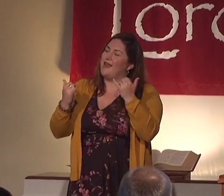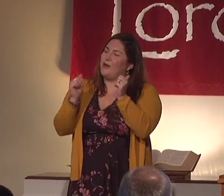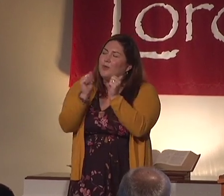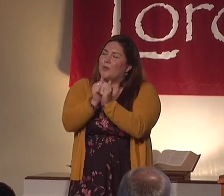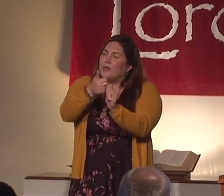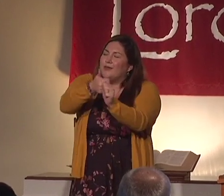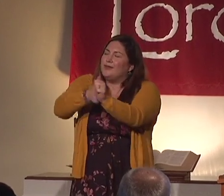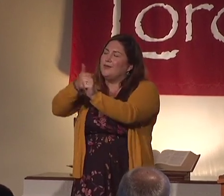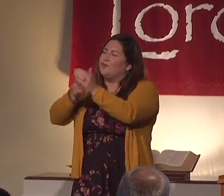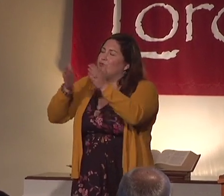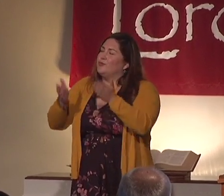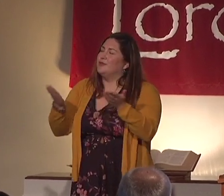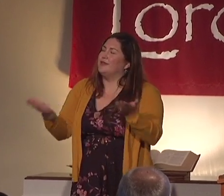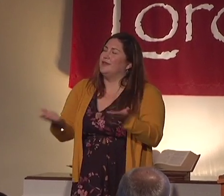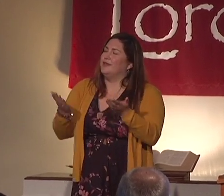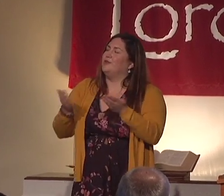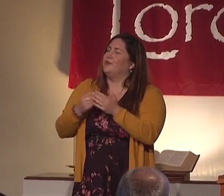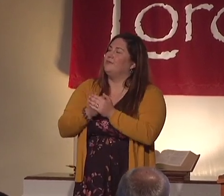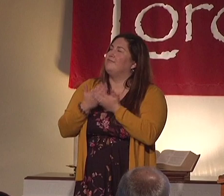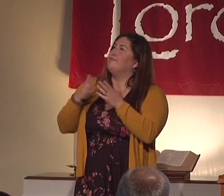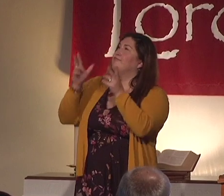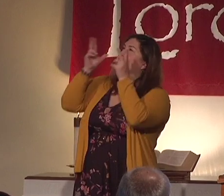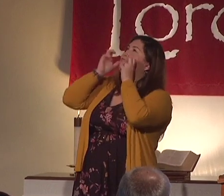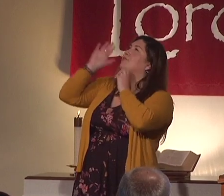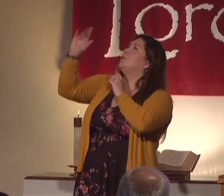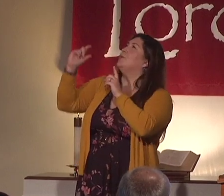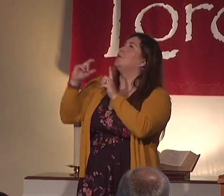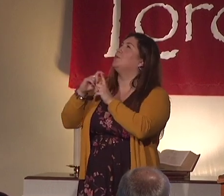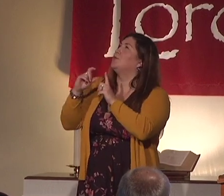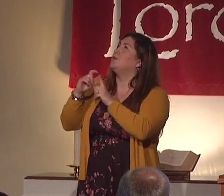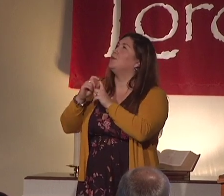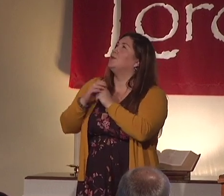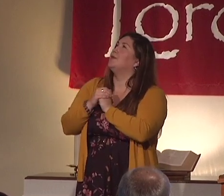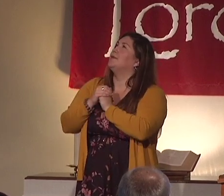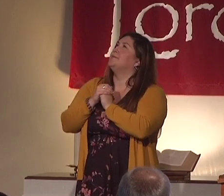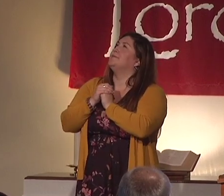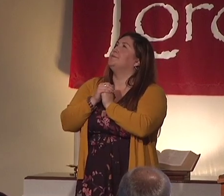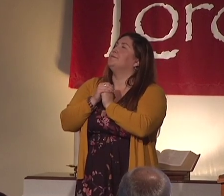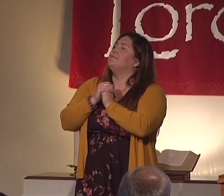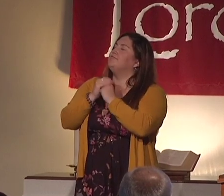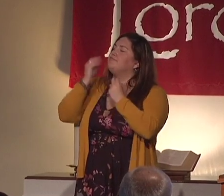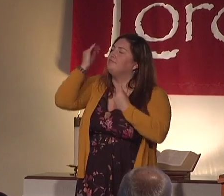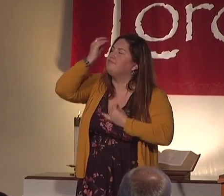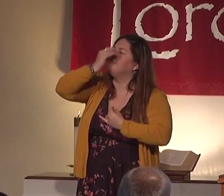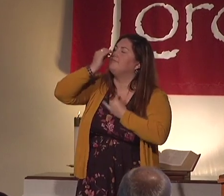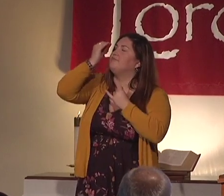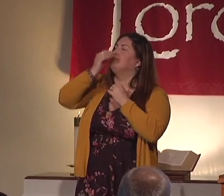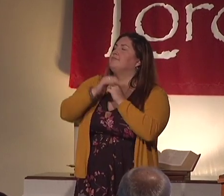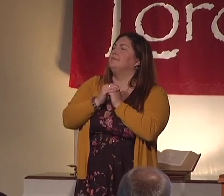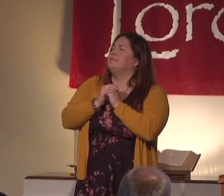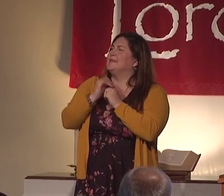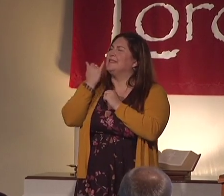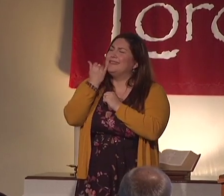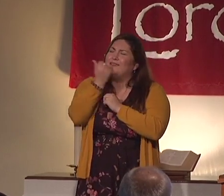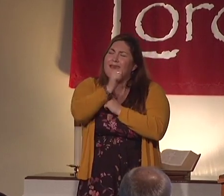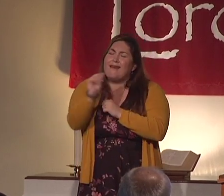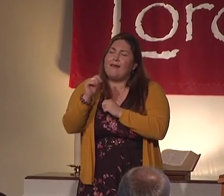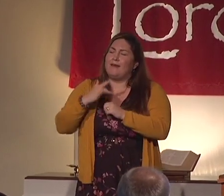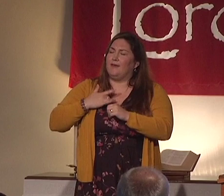And we ask now that you be with each person here. They have heard your word. Let them ponder it in their